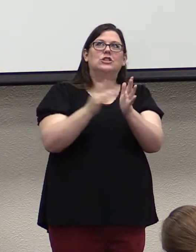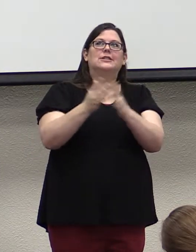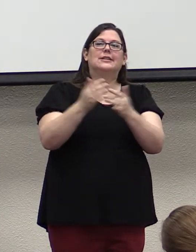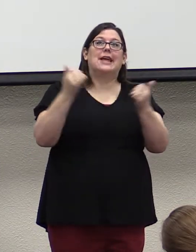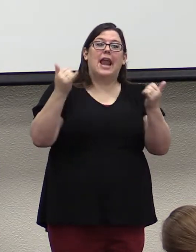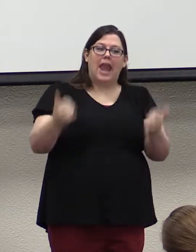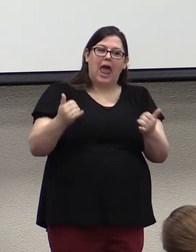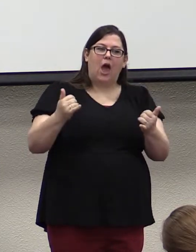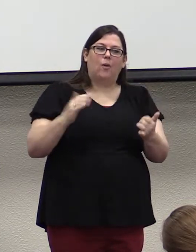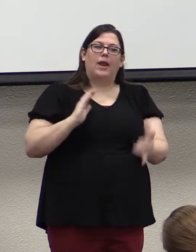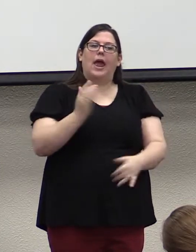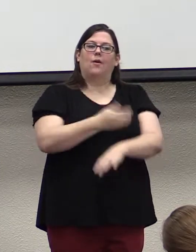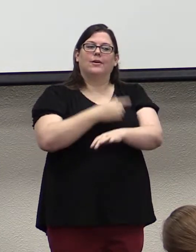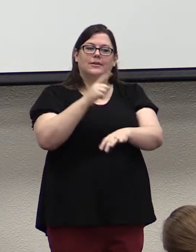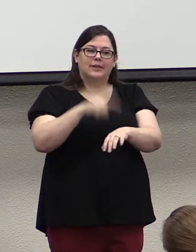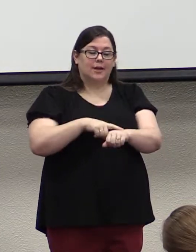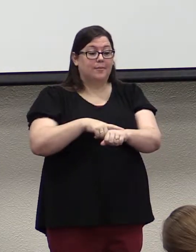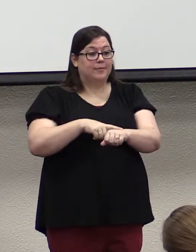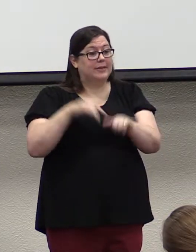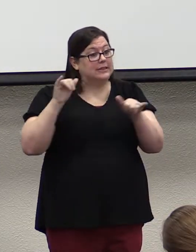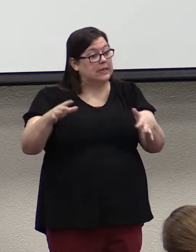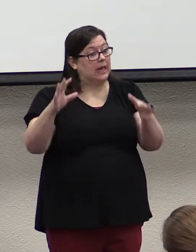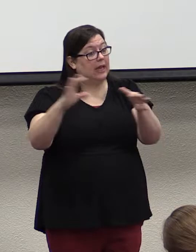Stay connected to the church. There's an idea.